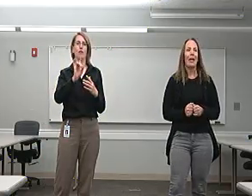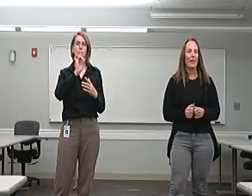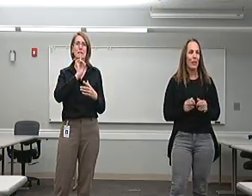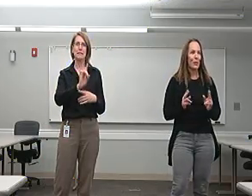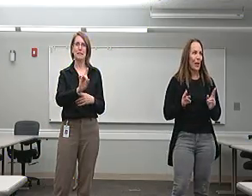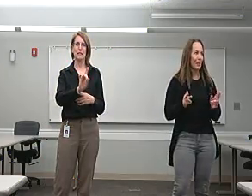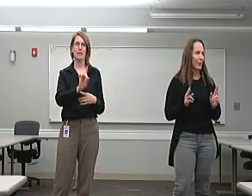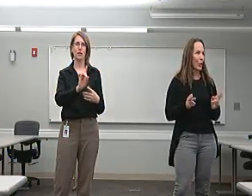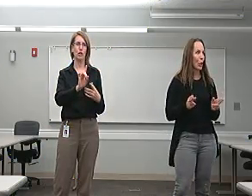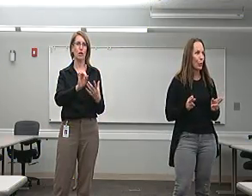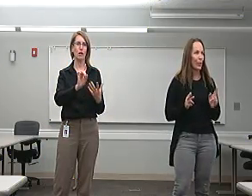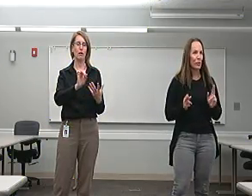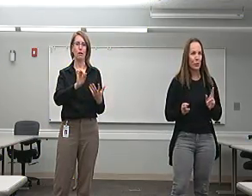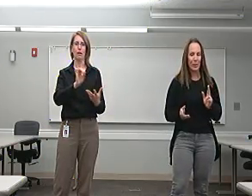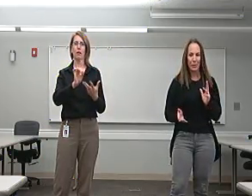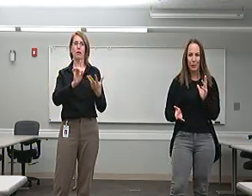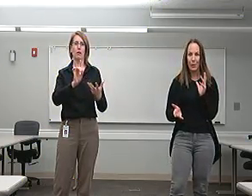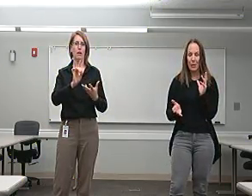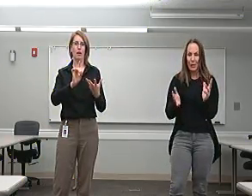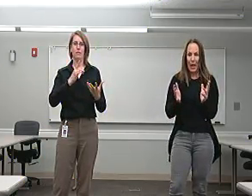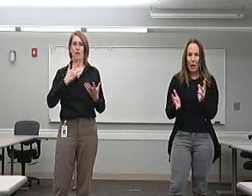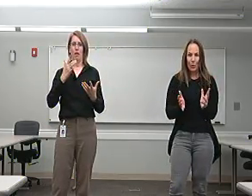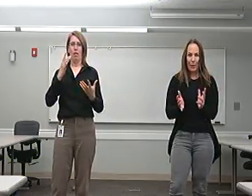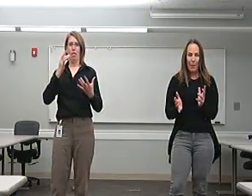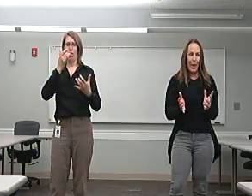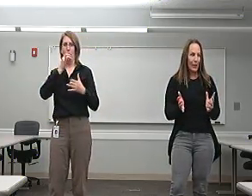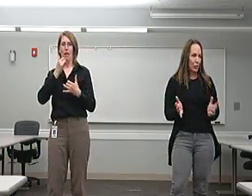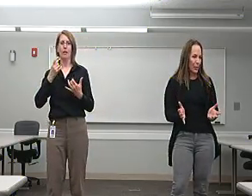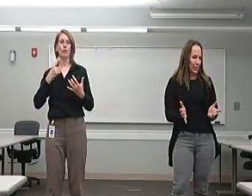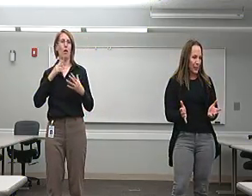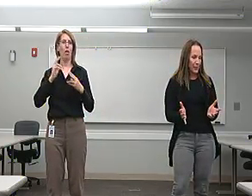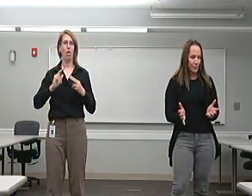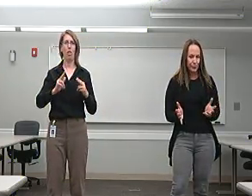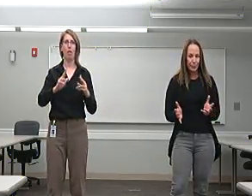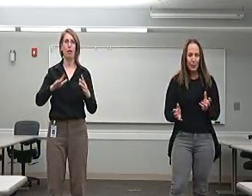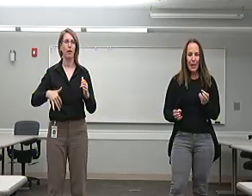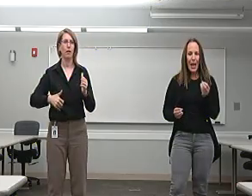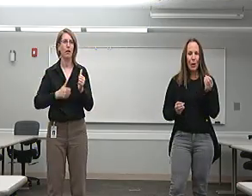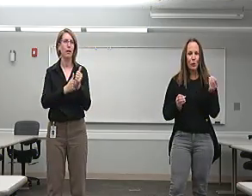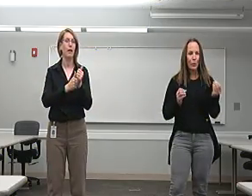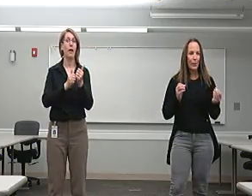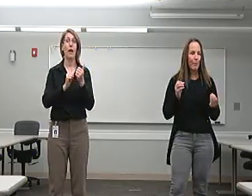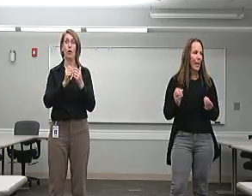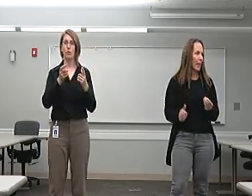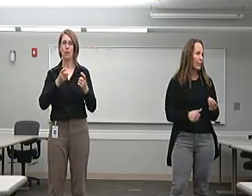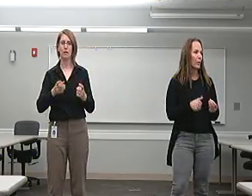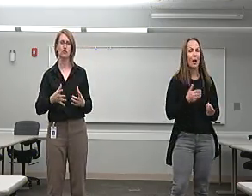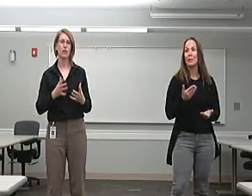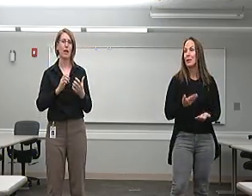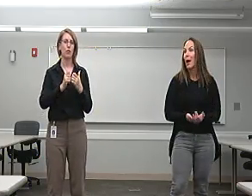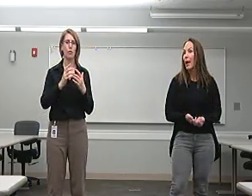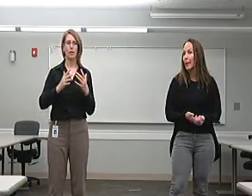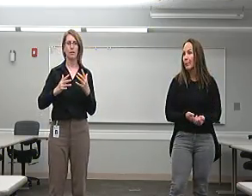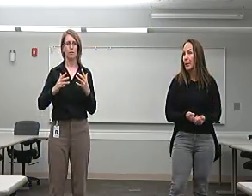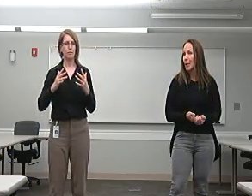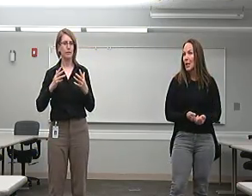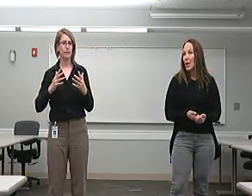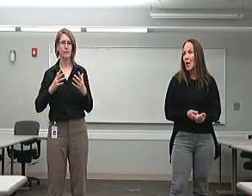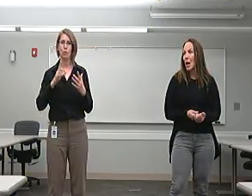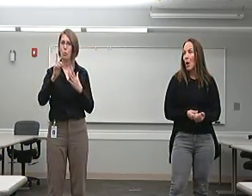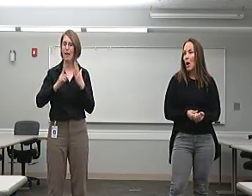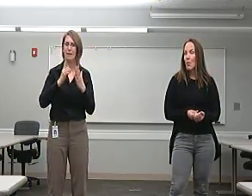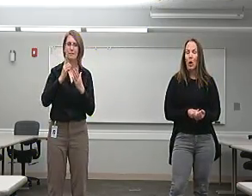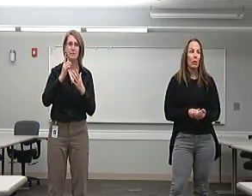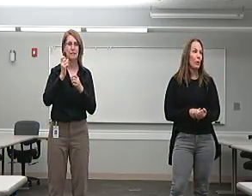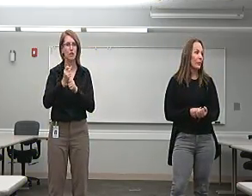the hurry to either how do we manage this? How do we make up for lost time? Are you ever